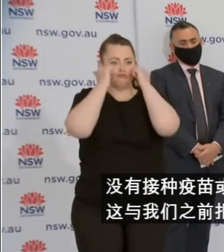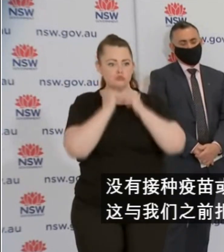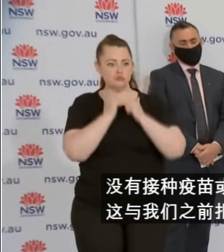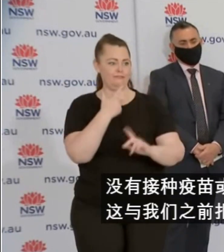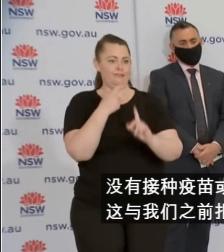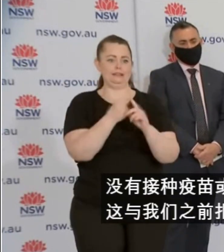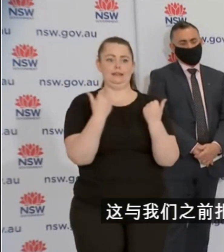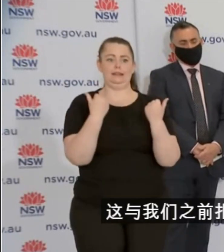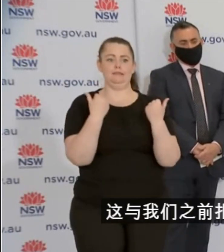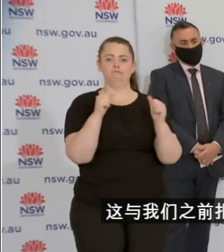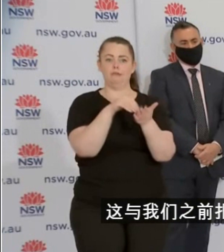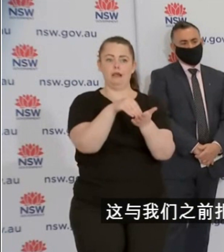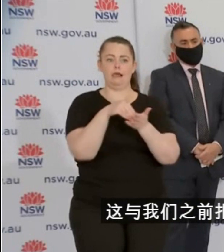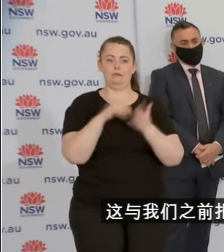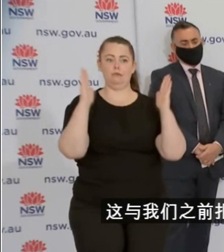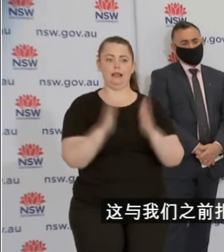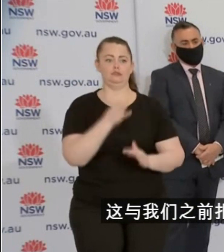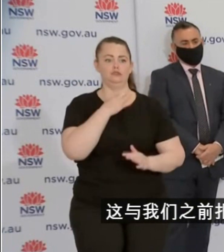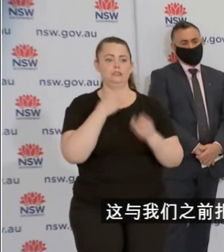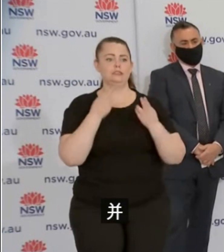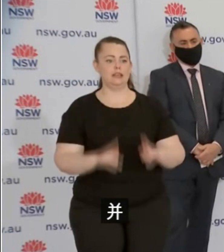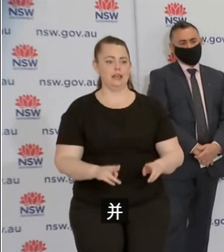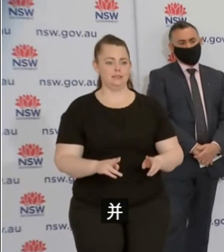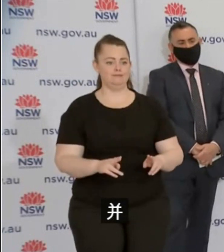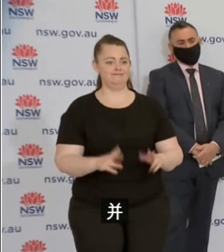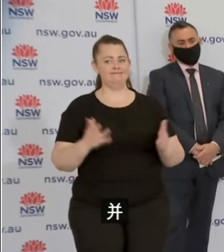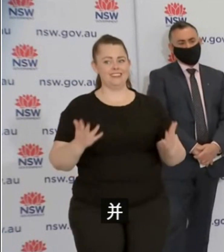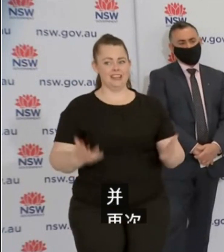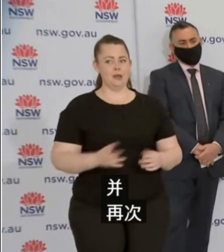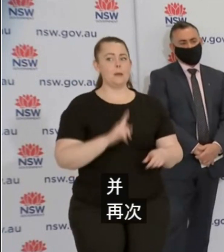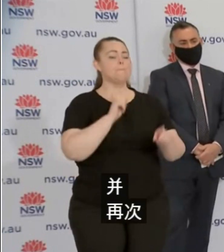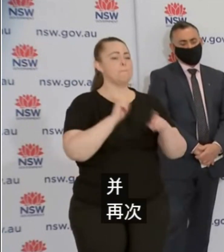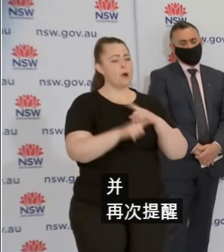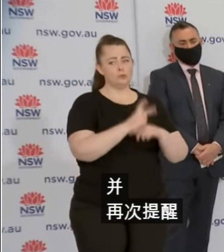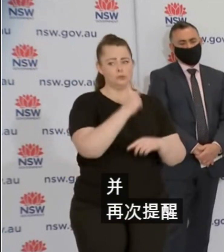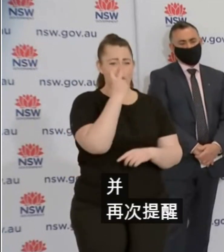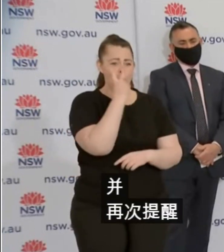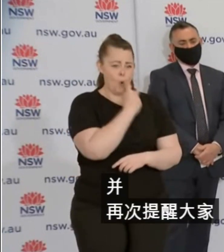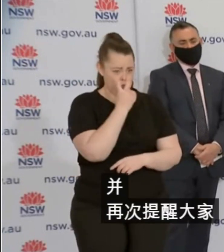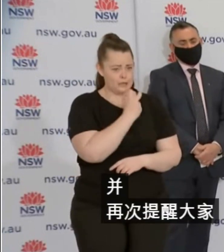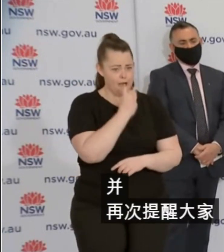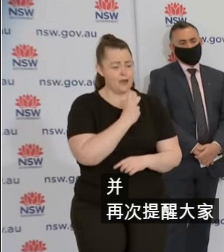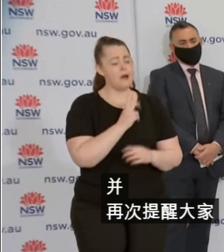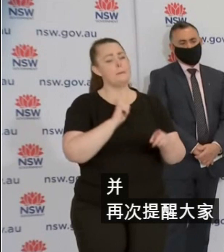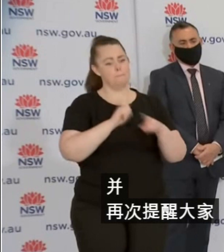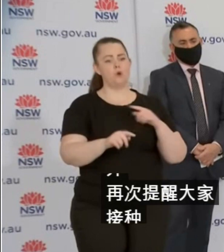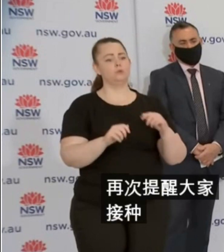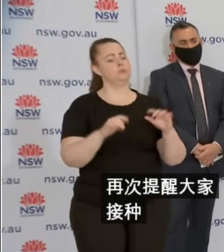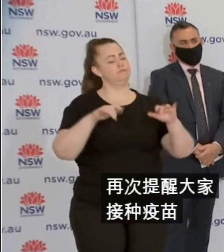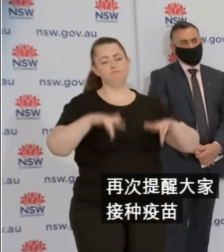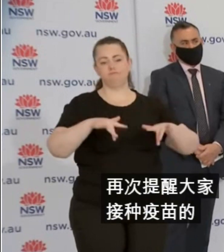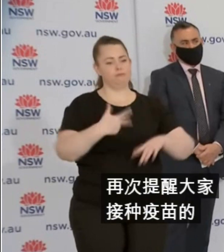a similar pattern to what we've previously reported. And again, to remind everybody of the importance